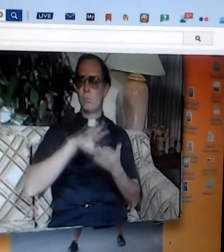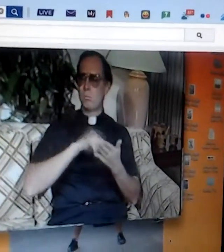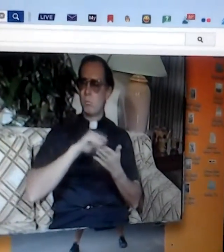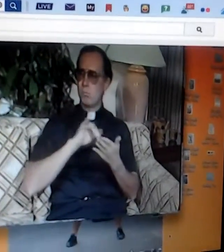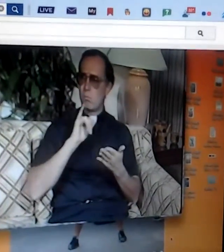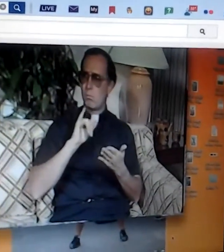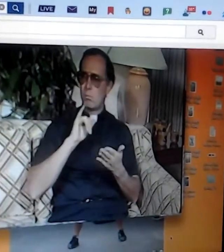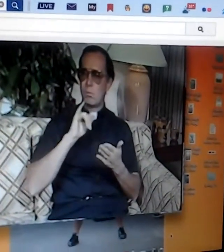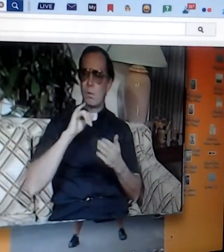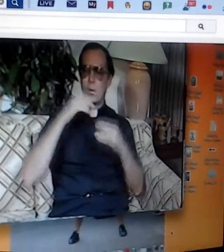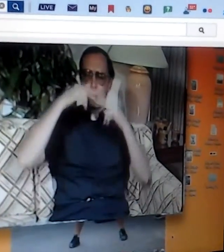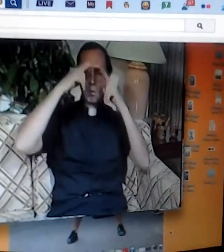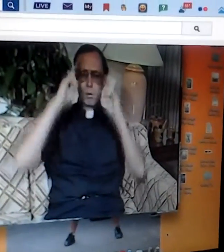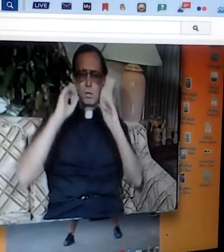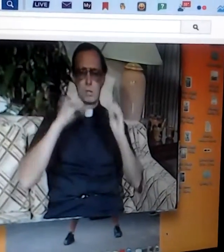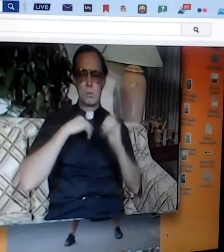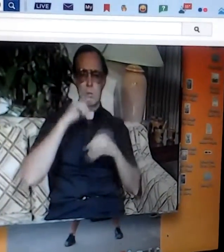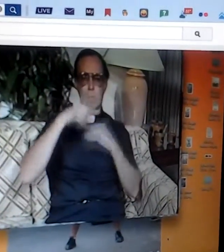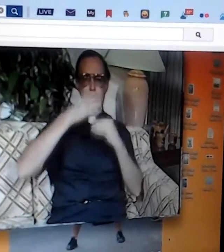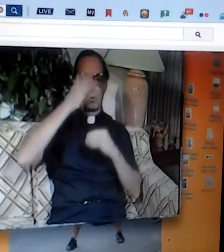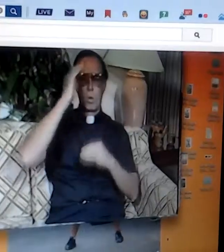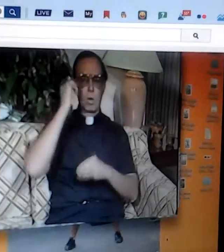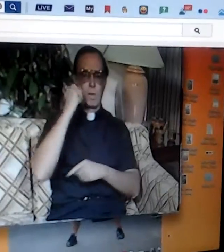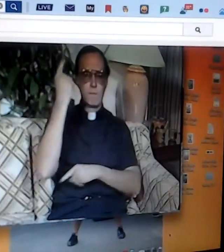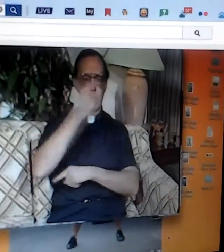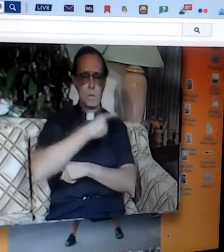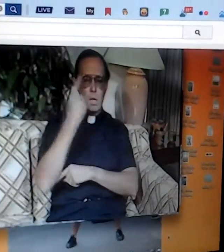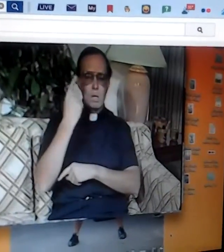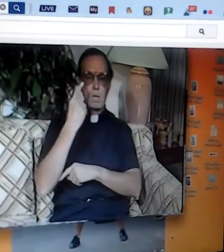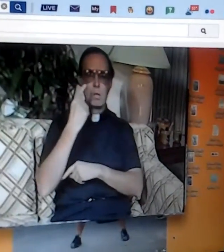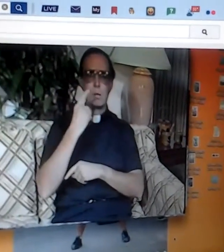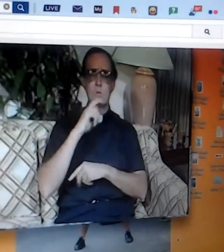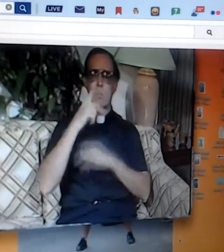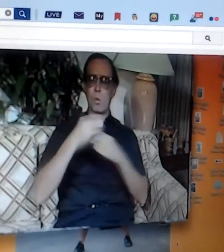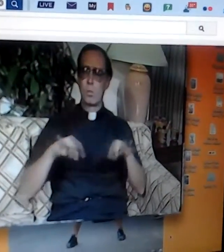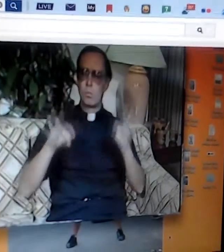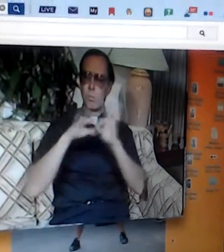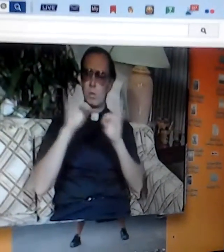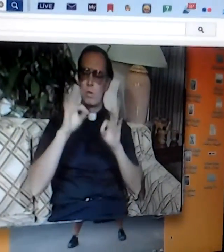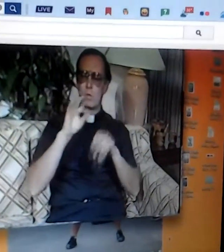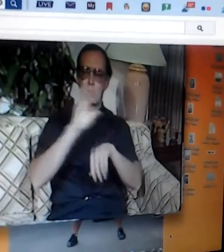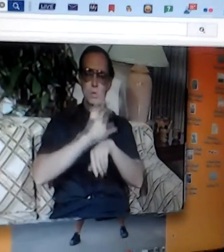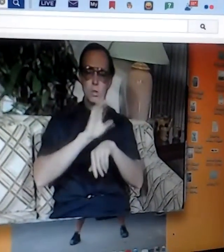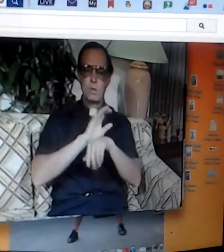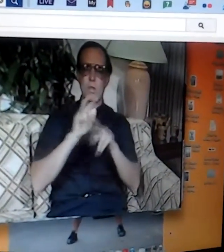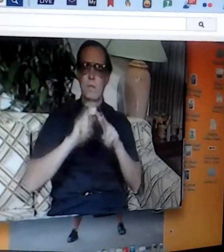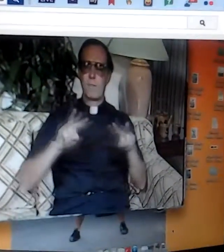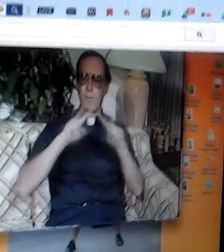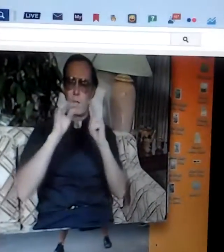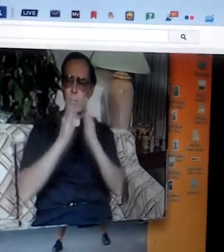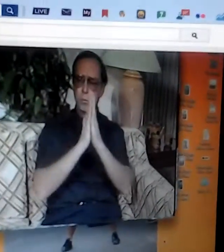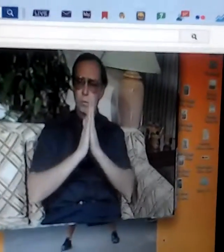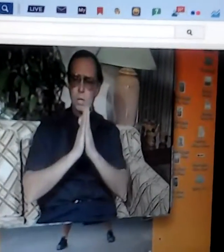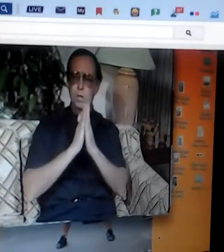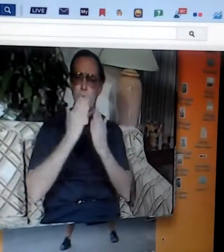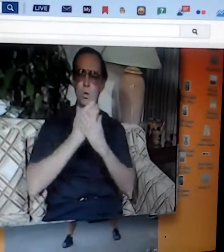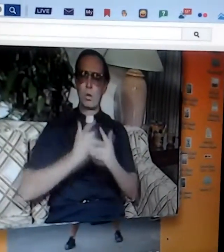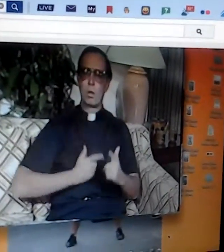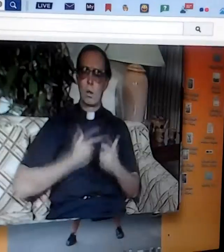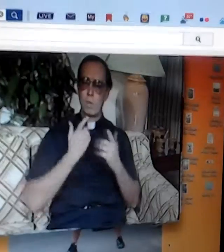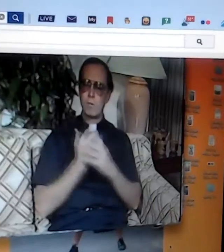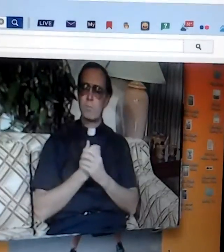In that school, I learned about many different religious aspects. One day, one of the sisters had said that the